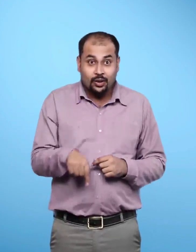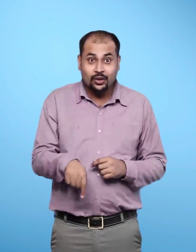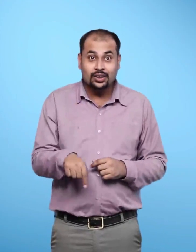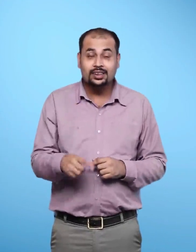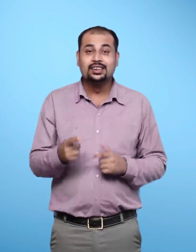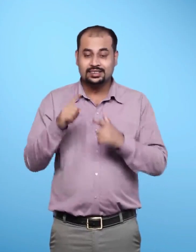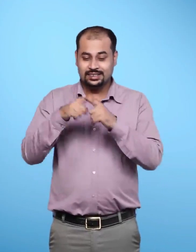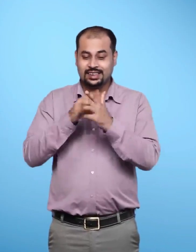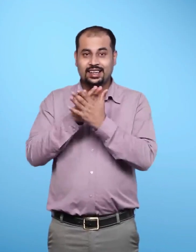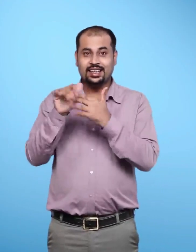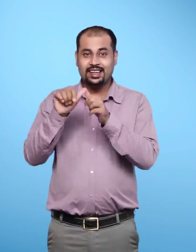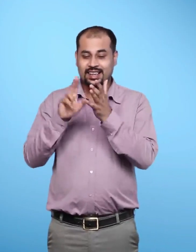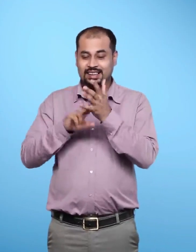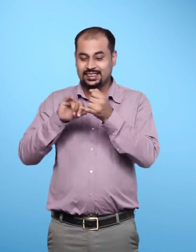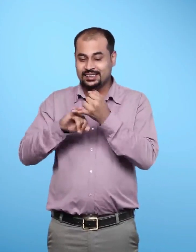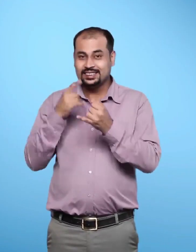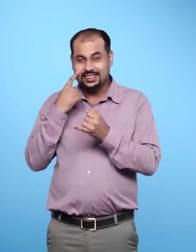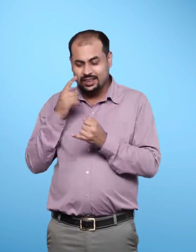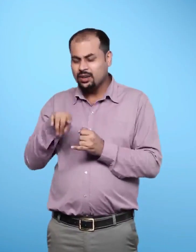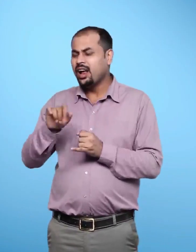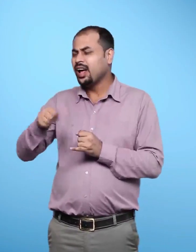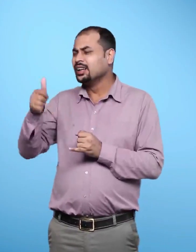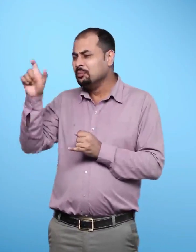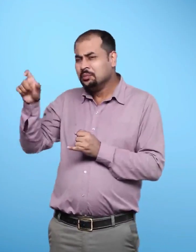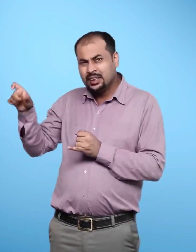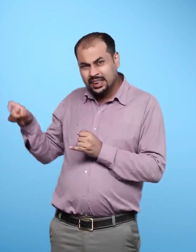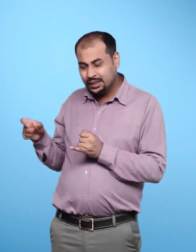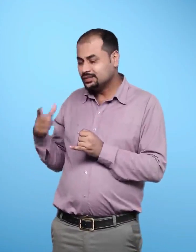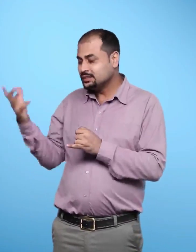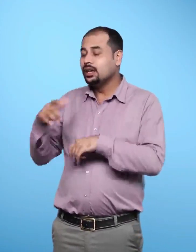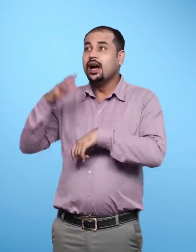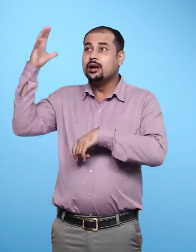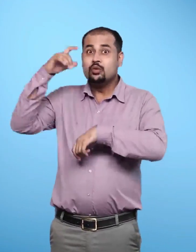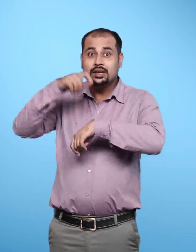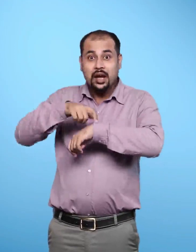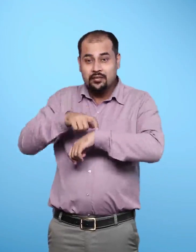But now, Jhansi and some others are going on the boats during the day.